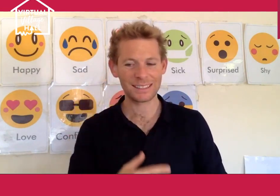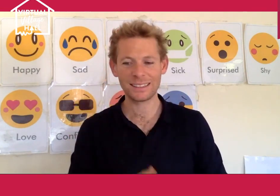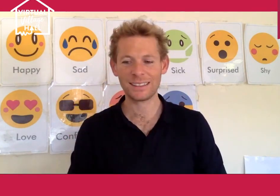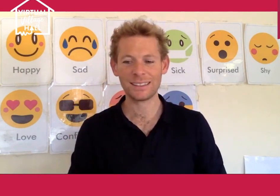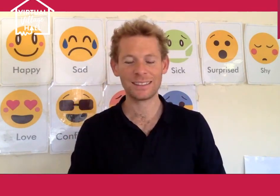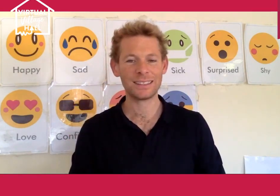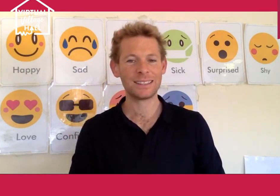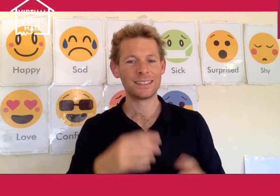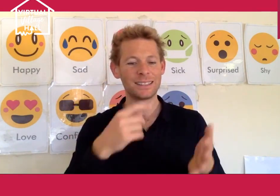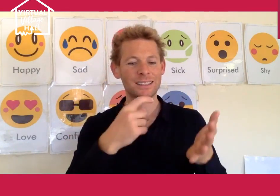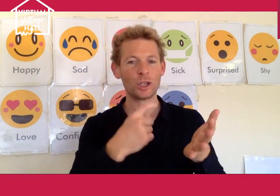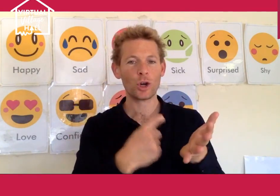Number 3